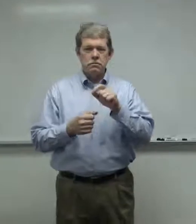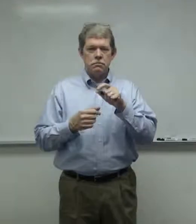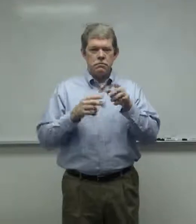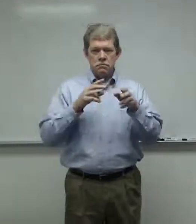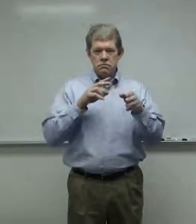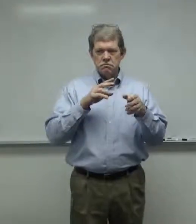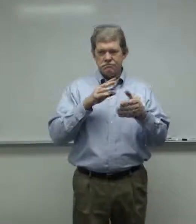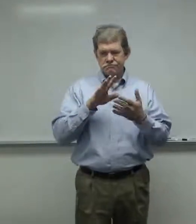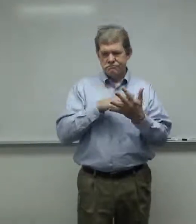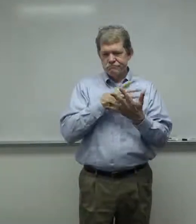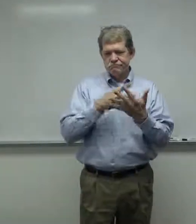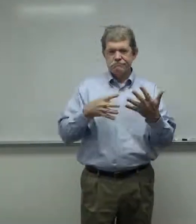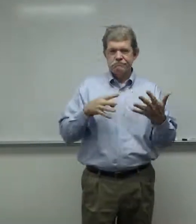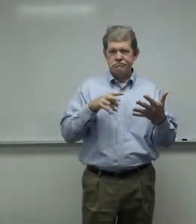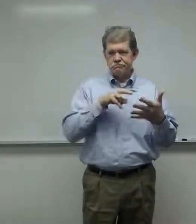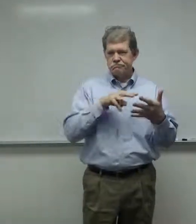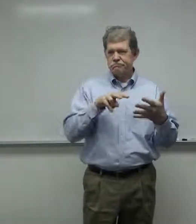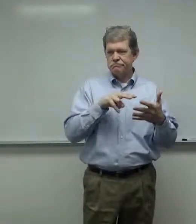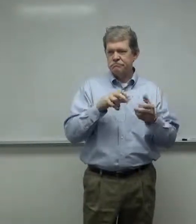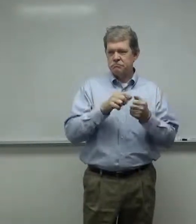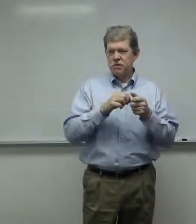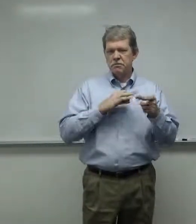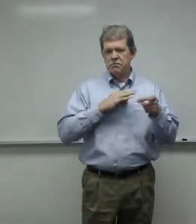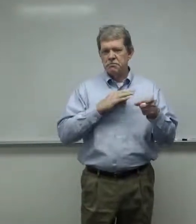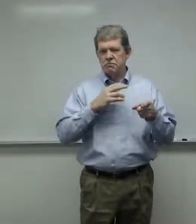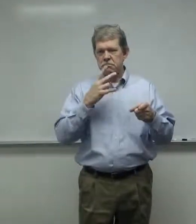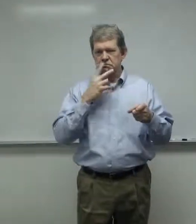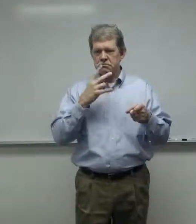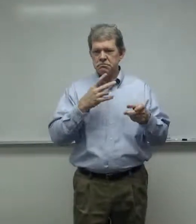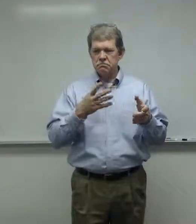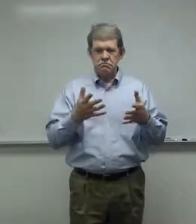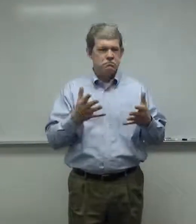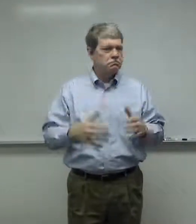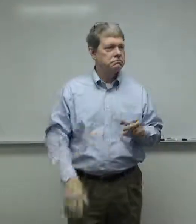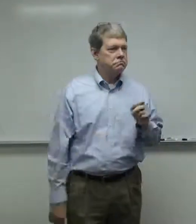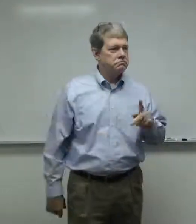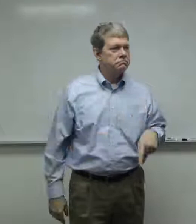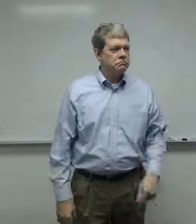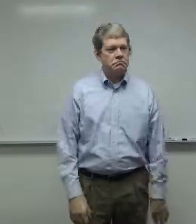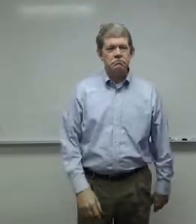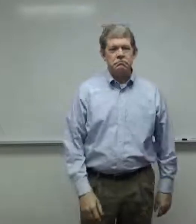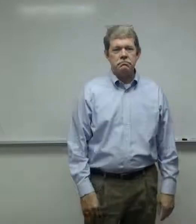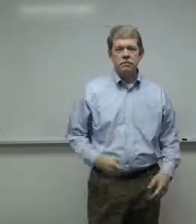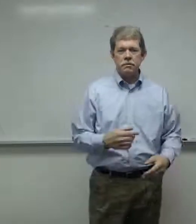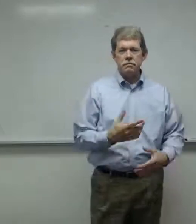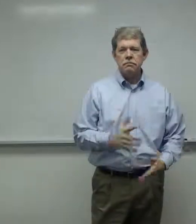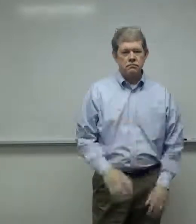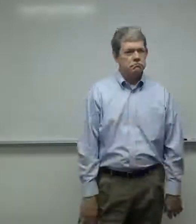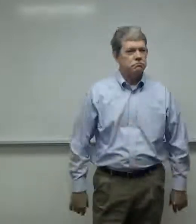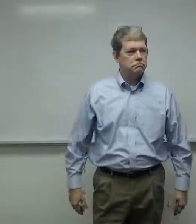I'll work that out, and we'll look at the schedule and see when we can start back up again.